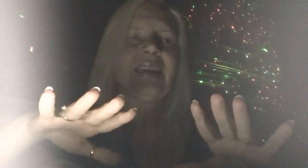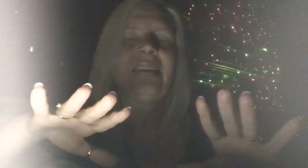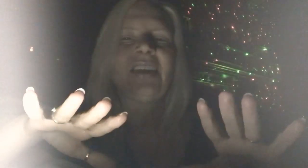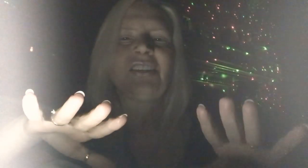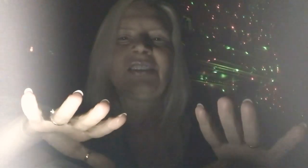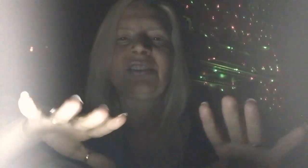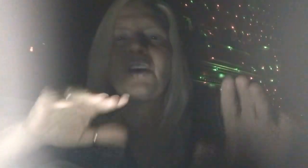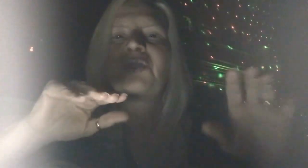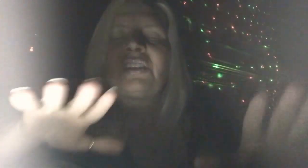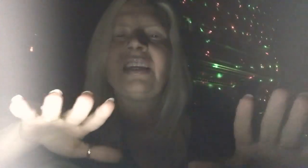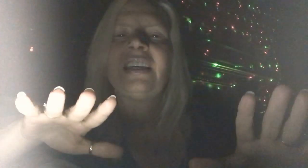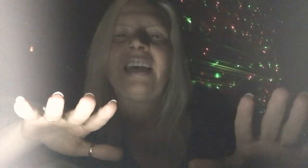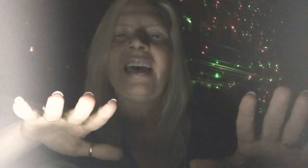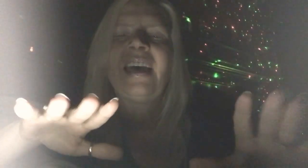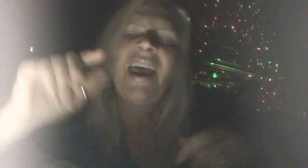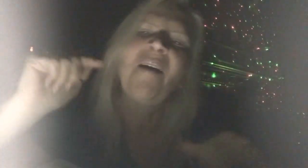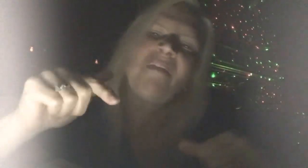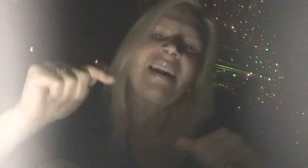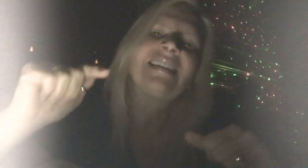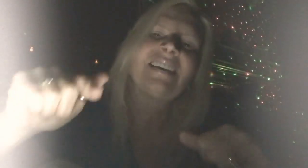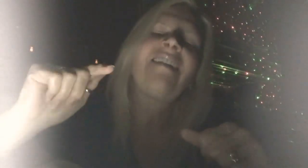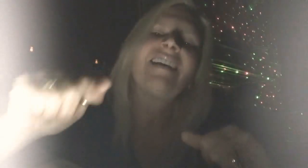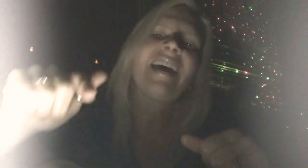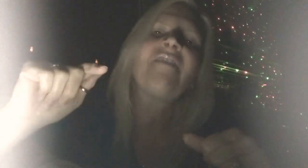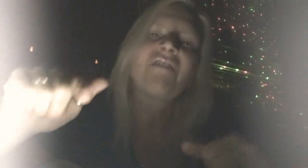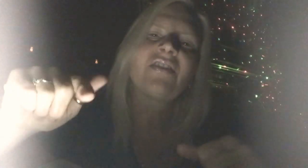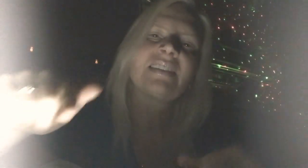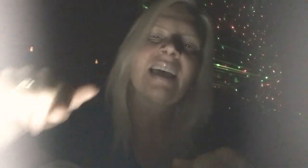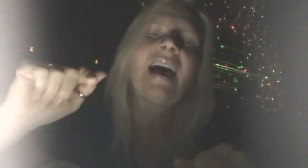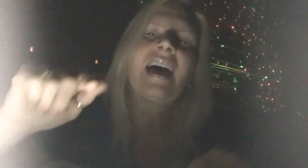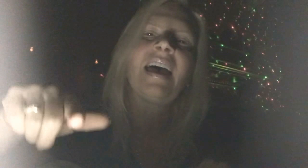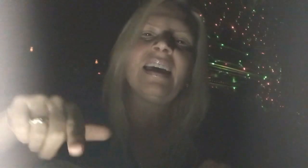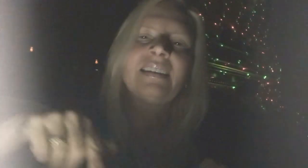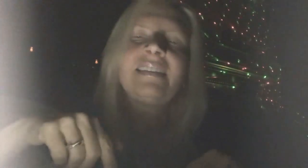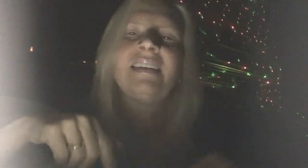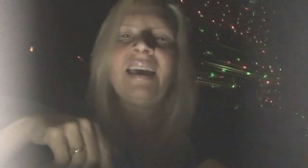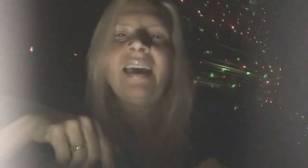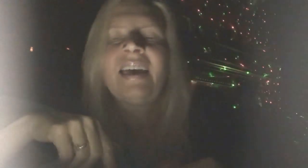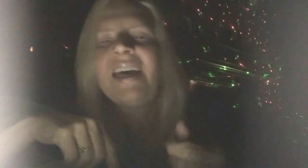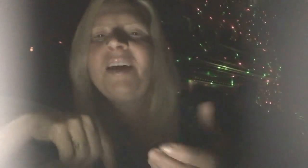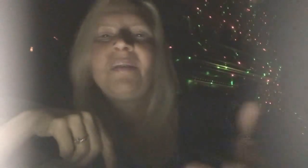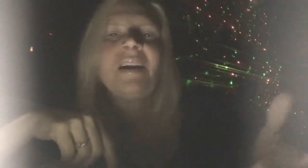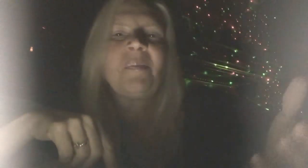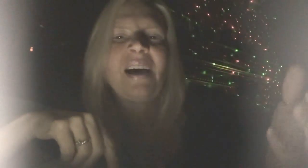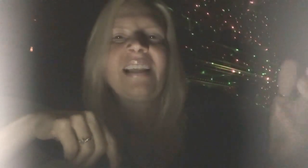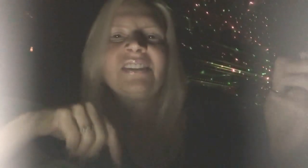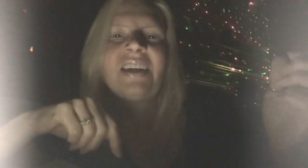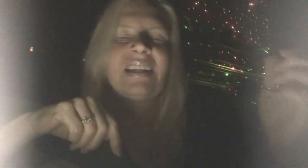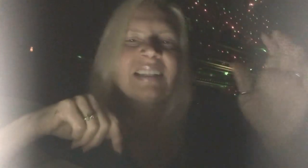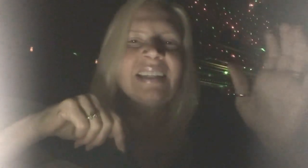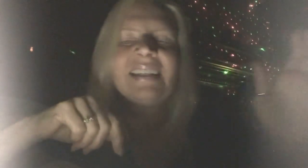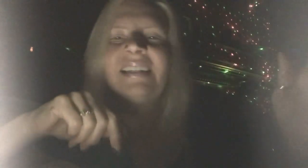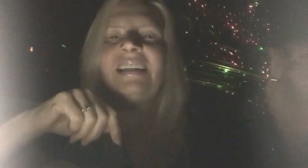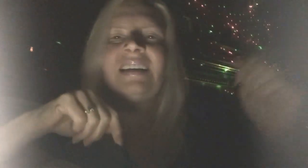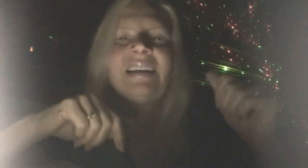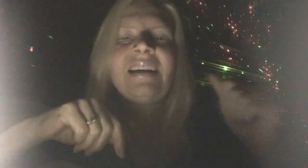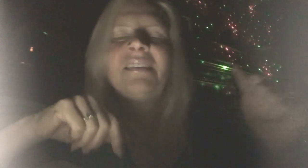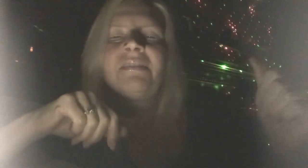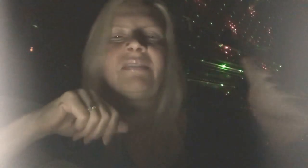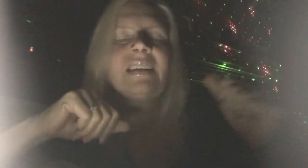they just don't see it, but I saw it at first sight. And I'm unapologetically in love, and